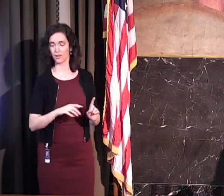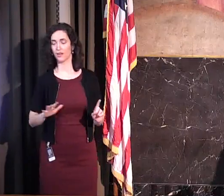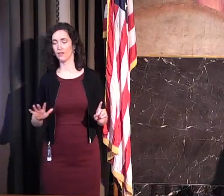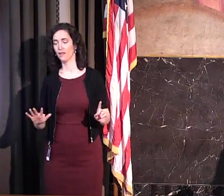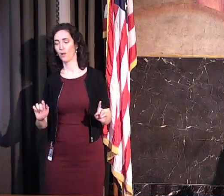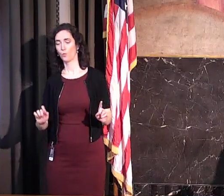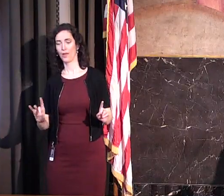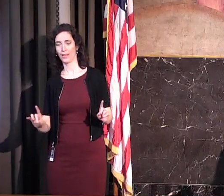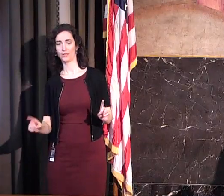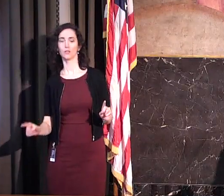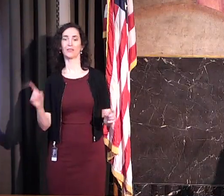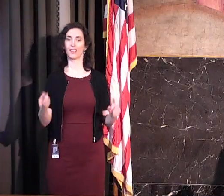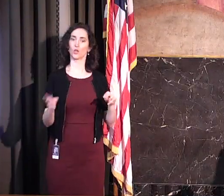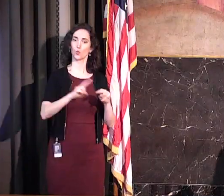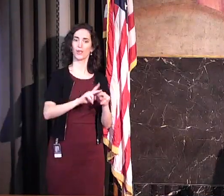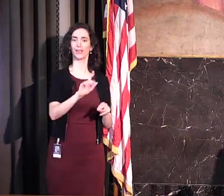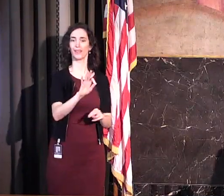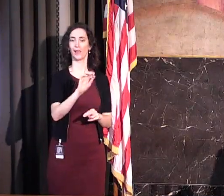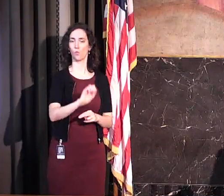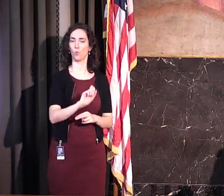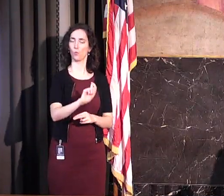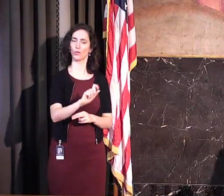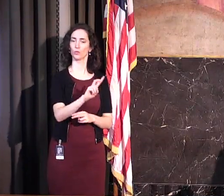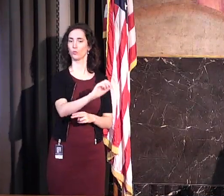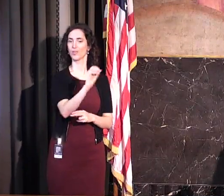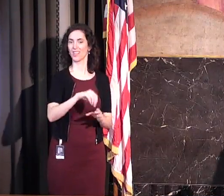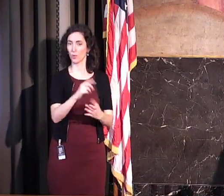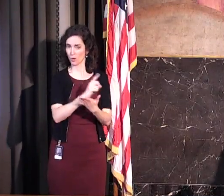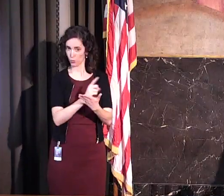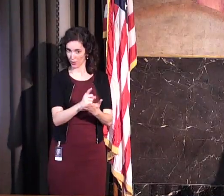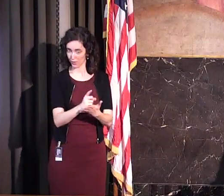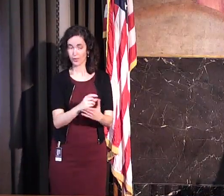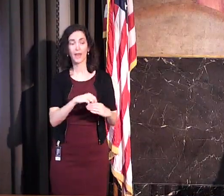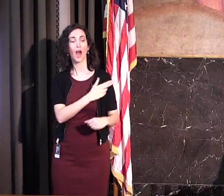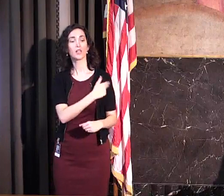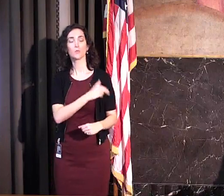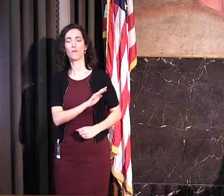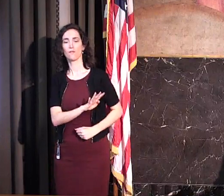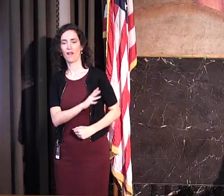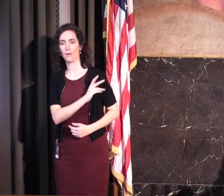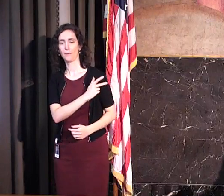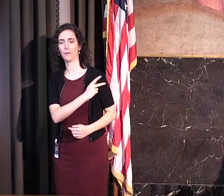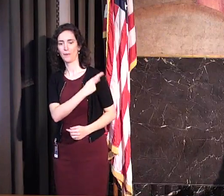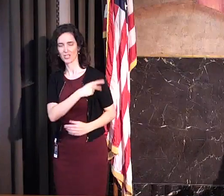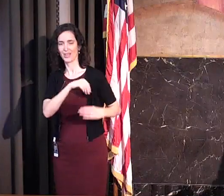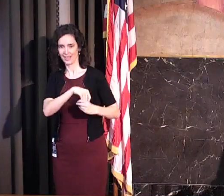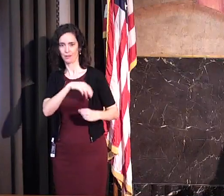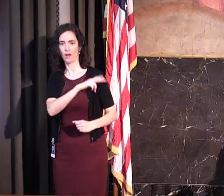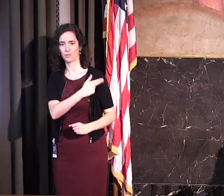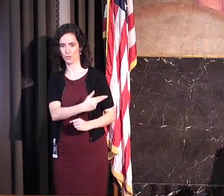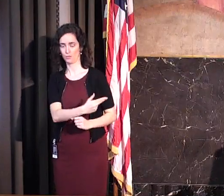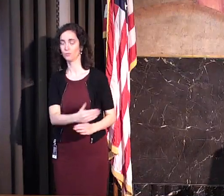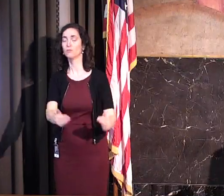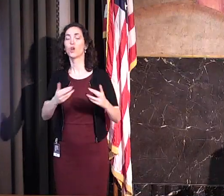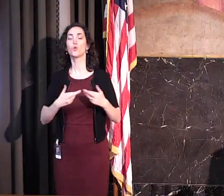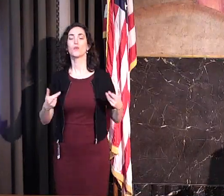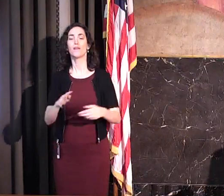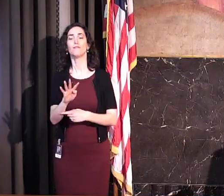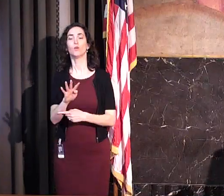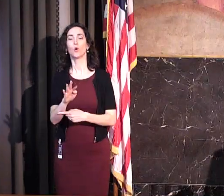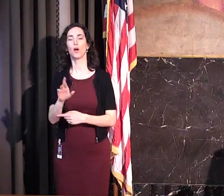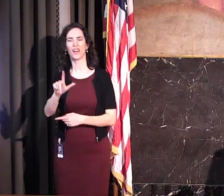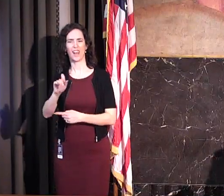5.8 to 9.2%, and there are 45 patients hospitalized with COVID. In Region 4, the greater Lafayette